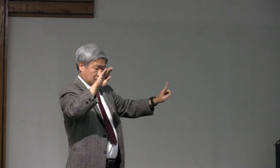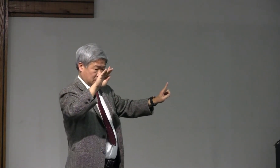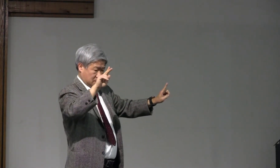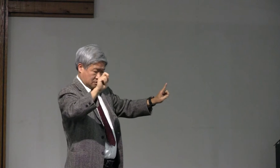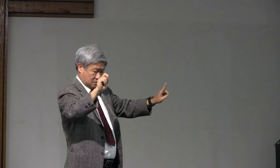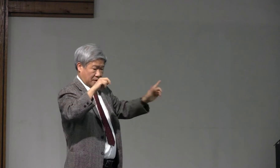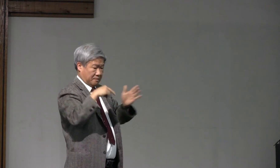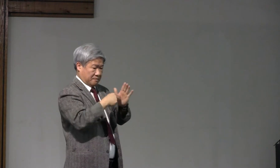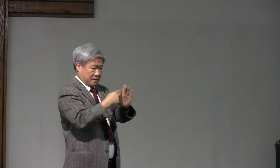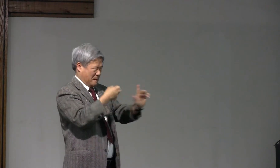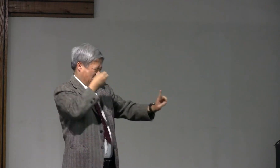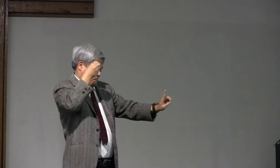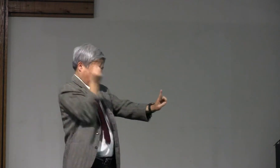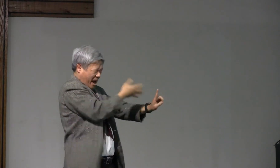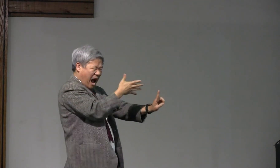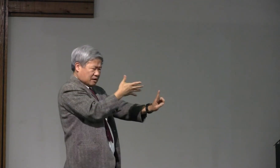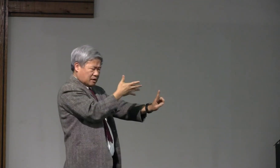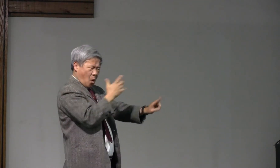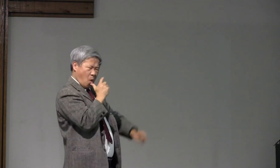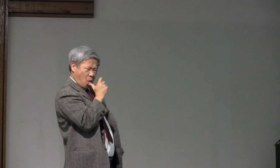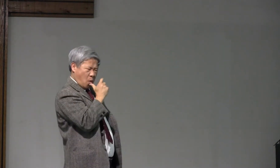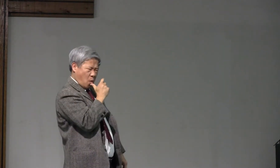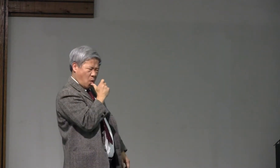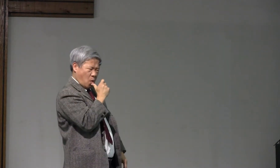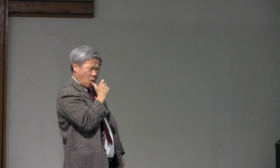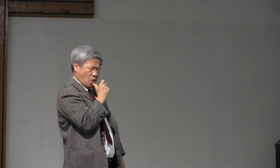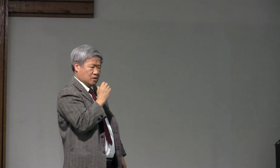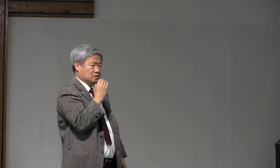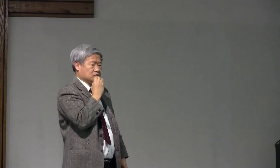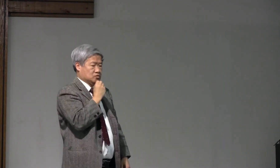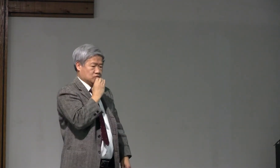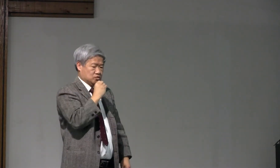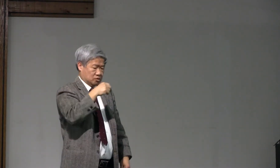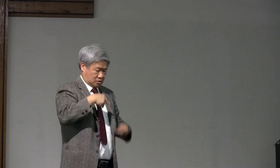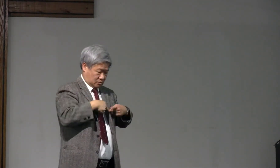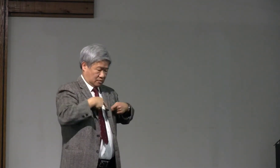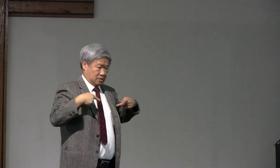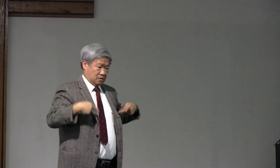He was rebuked, and who rebuked him?